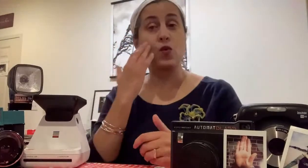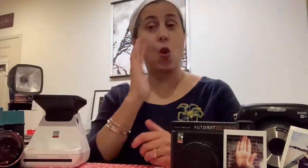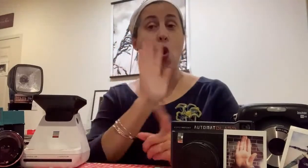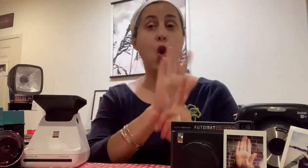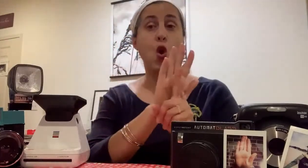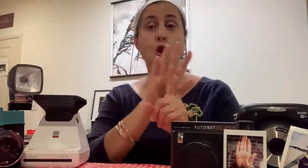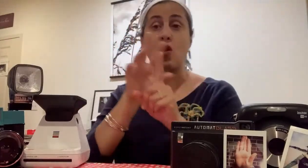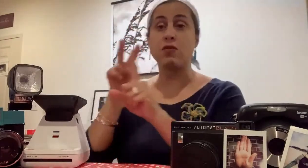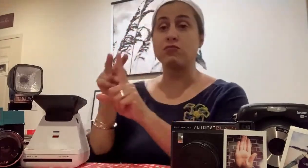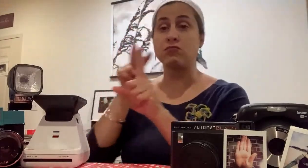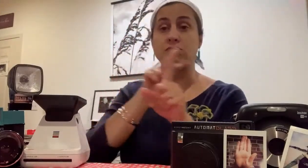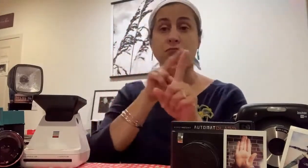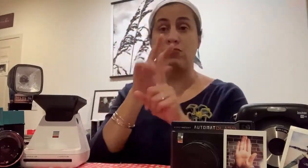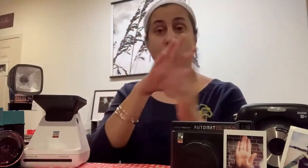with Annie Leibovitz.